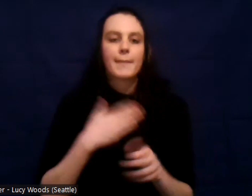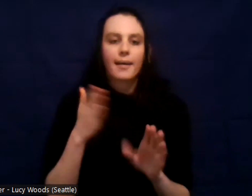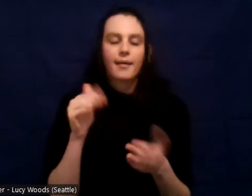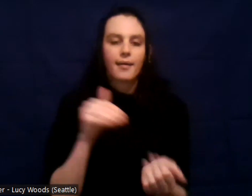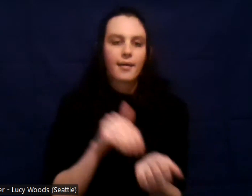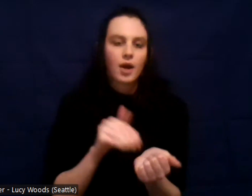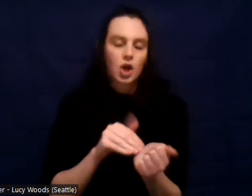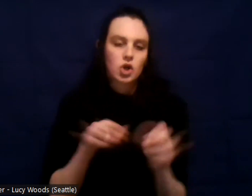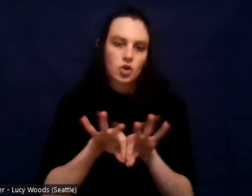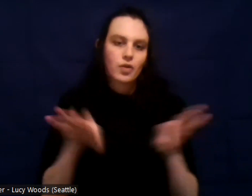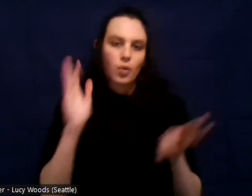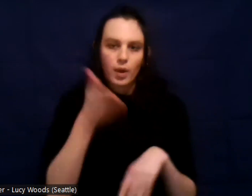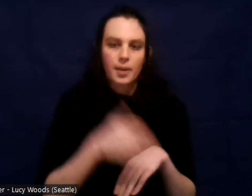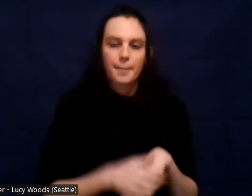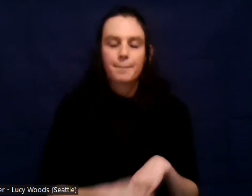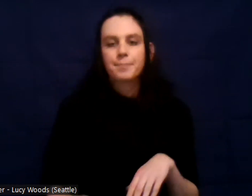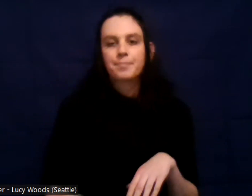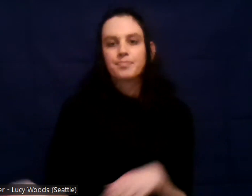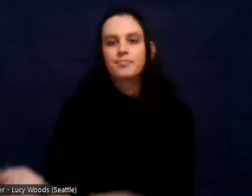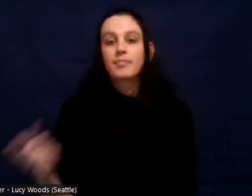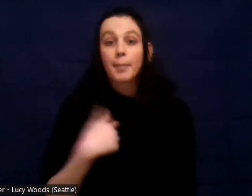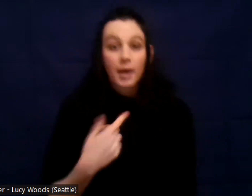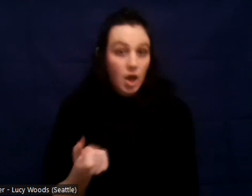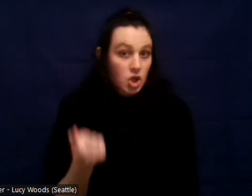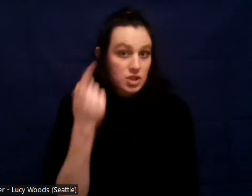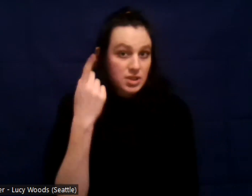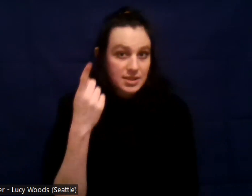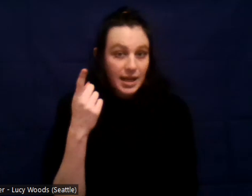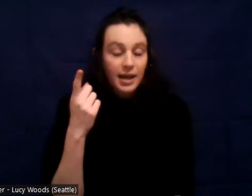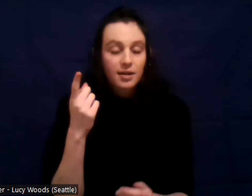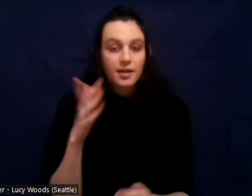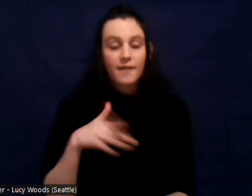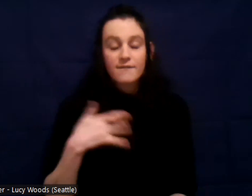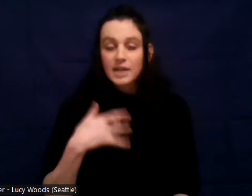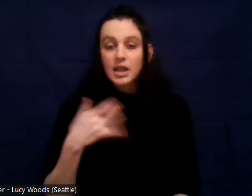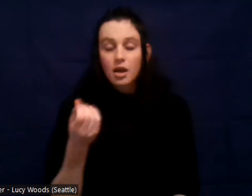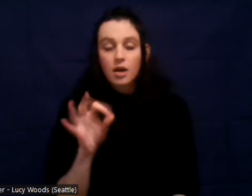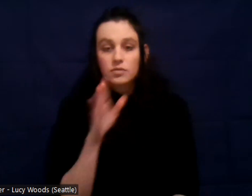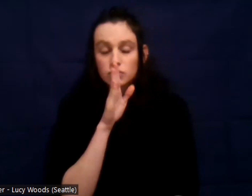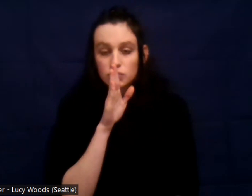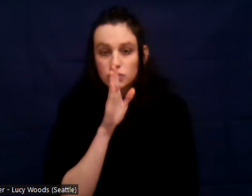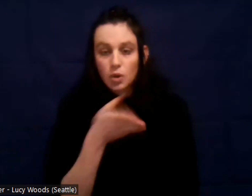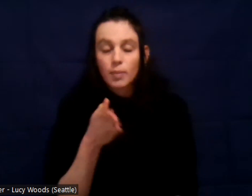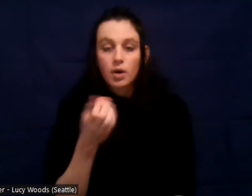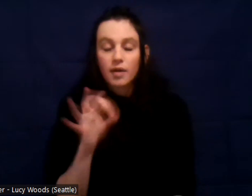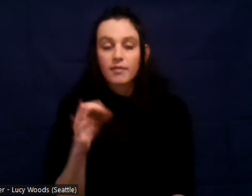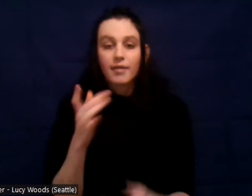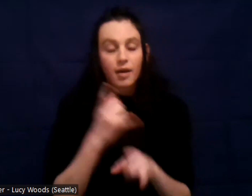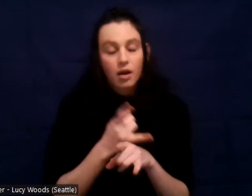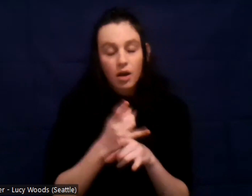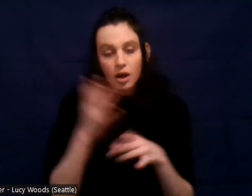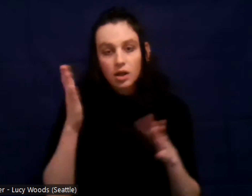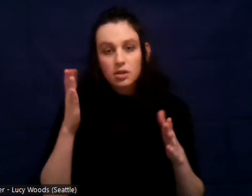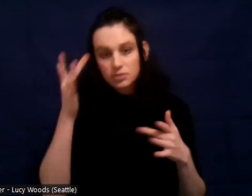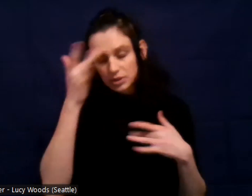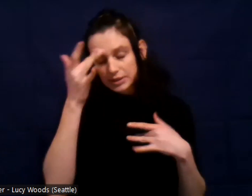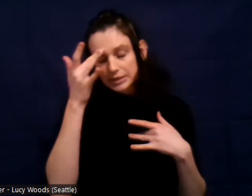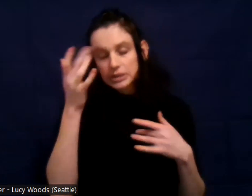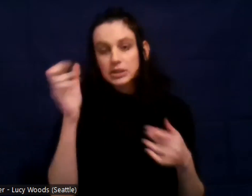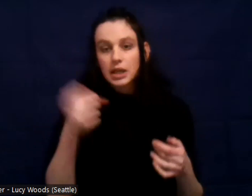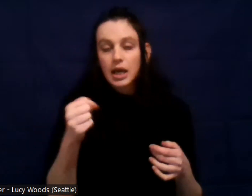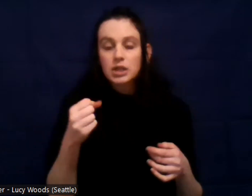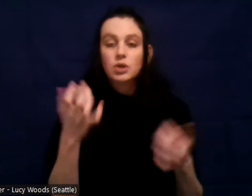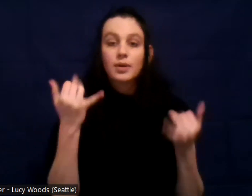it on on a level. And that's why I said in the beginning, why me? Why is this happening to me? Like now I don't even